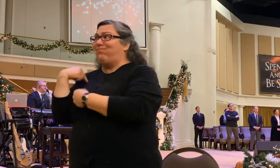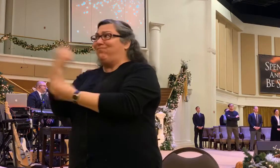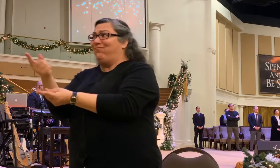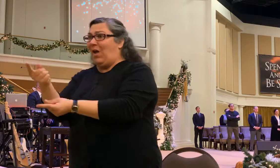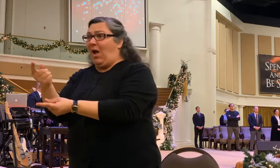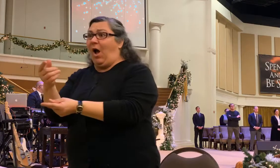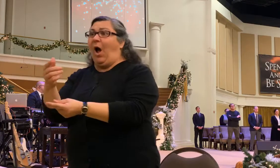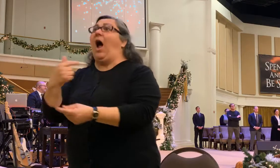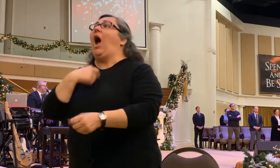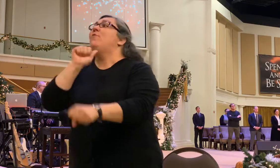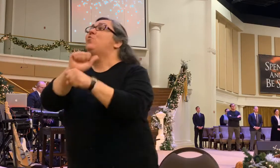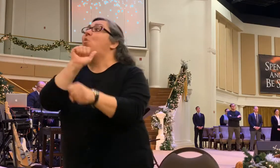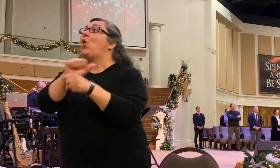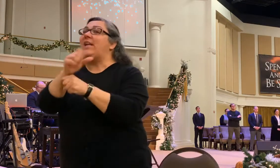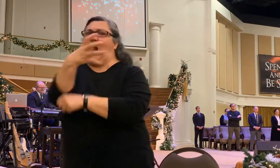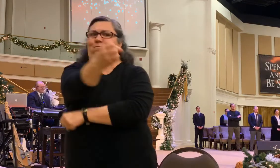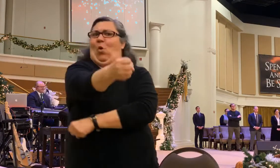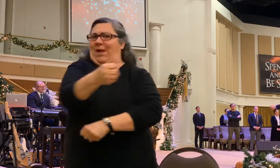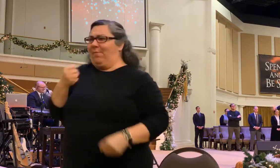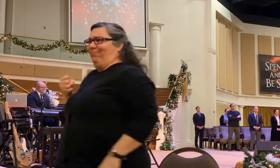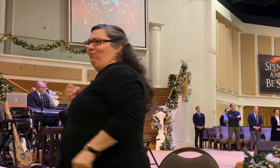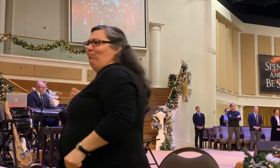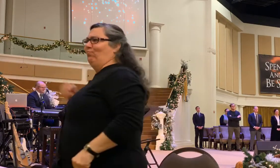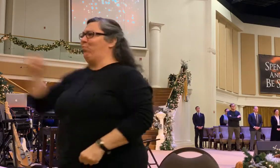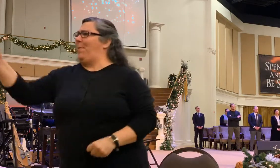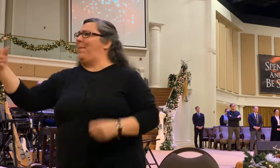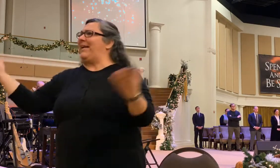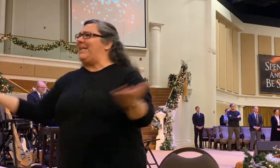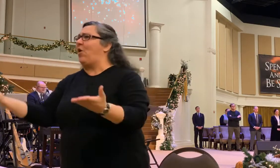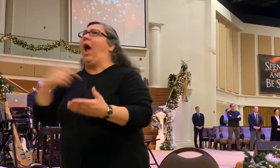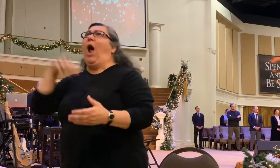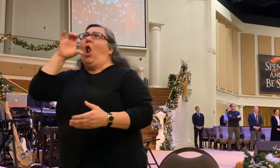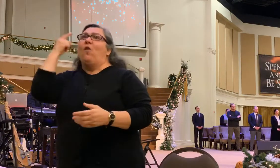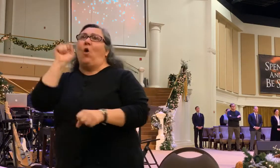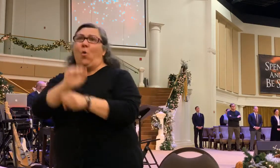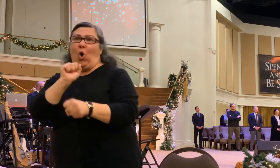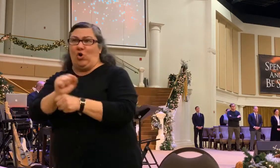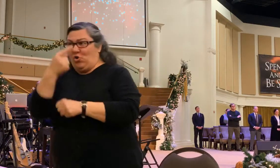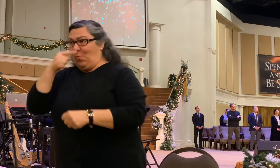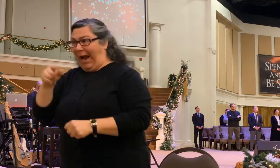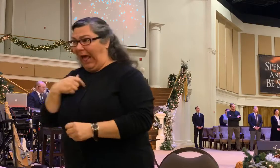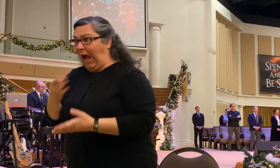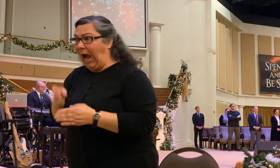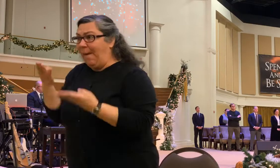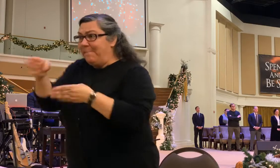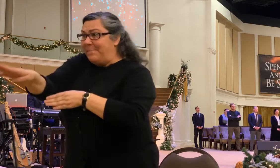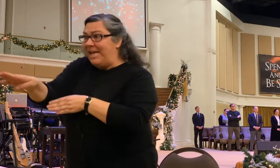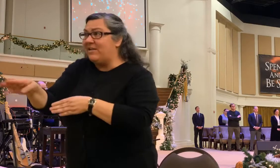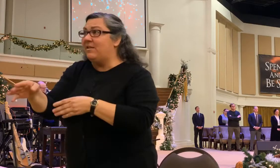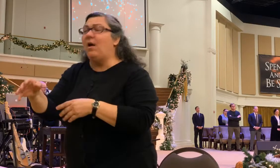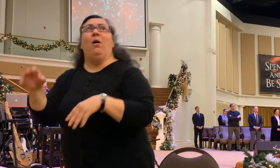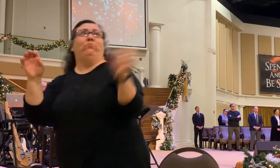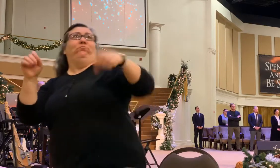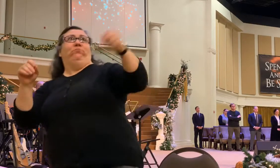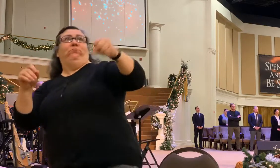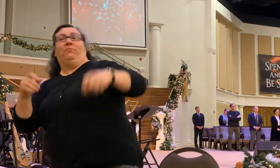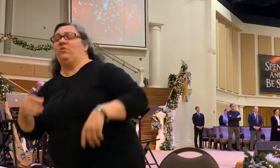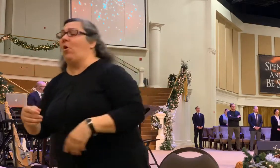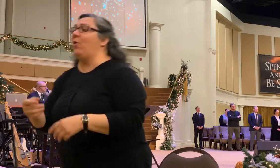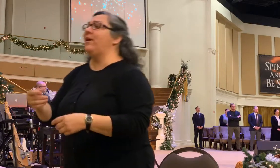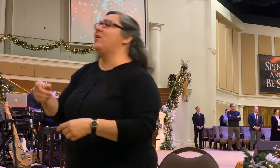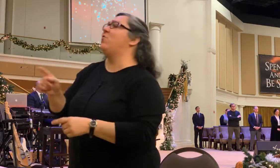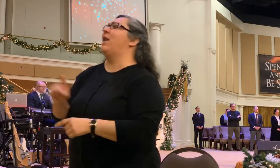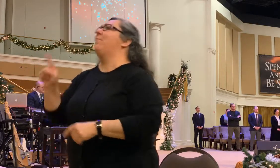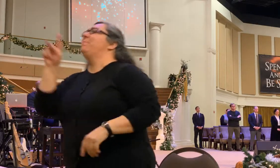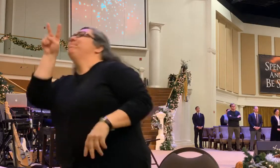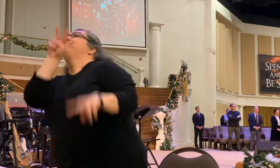of a job and sent me back to Honduras, and I'm looking for work. Can I give you a bid? I said, man, you can give me a bid. He went upstairs. He pulled a